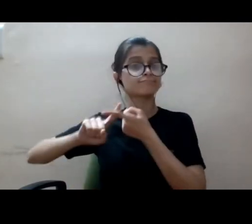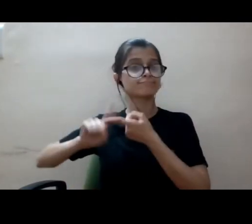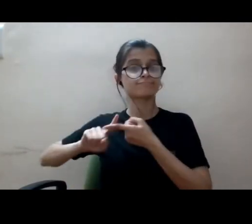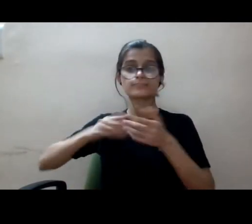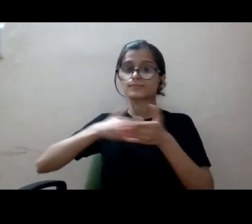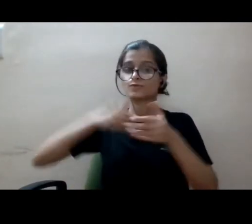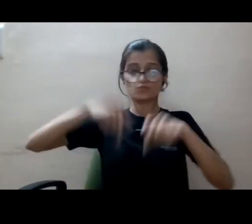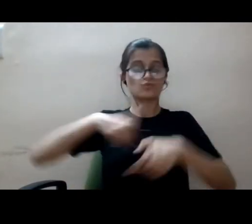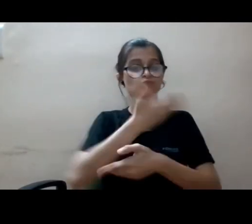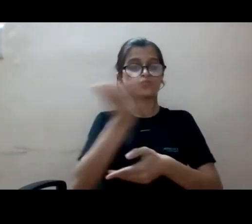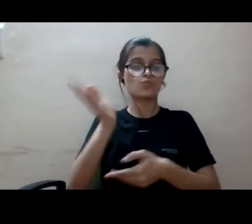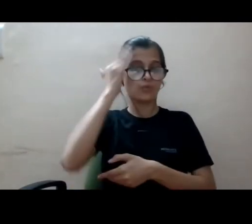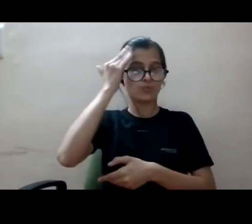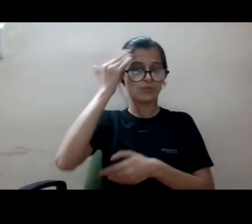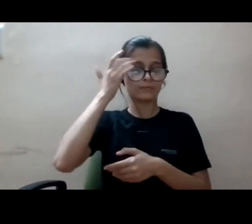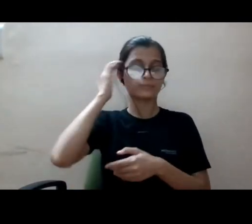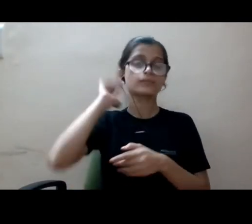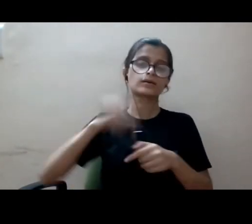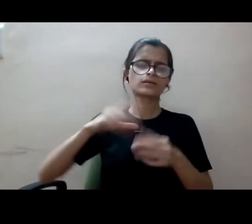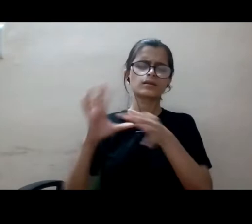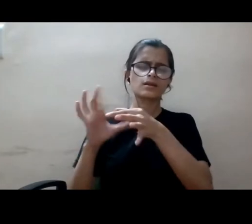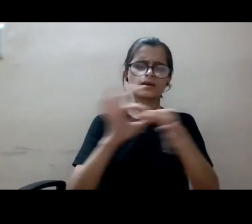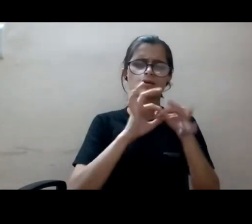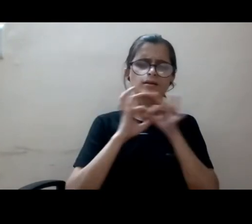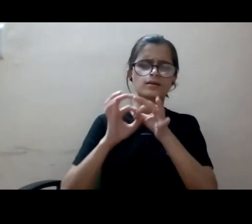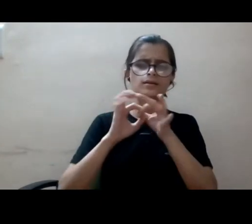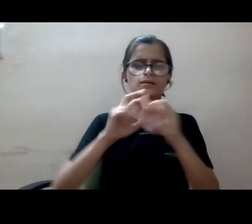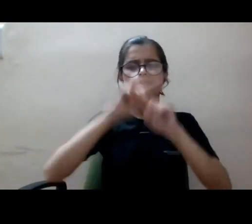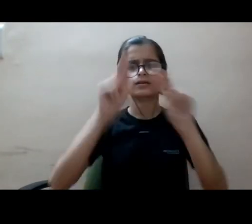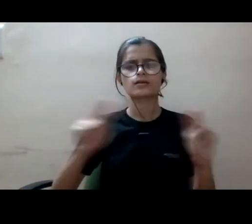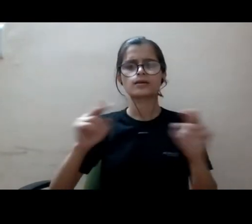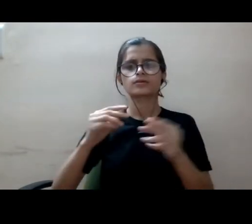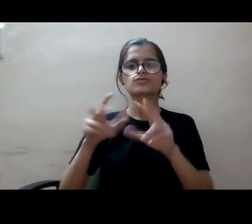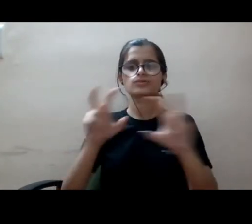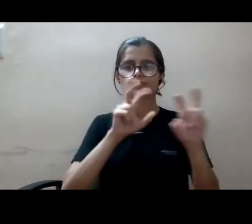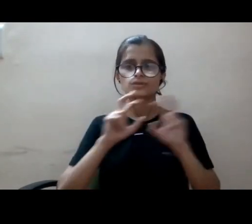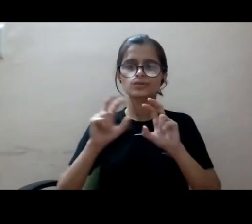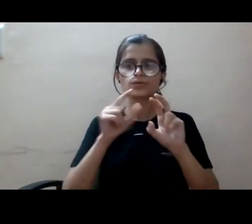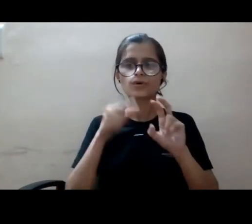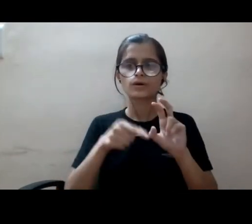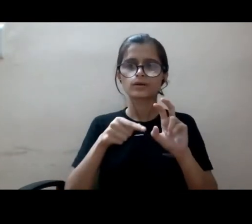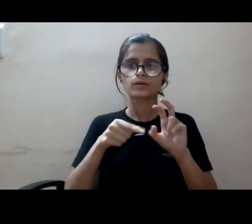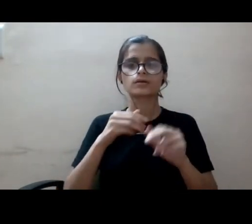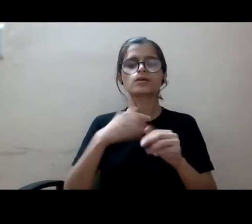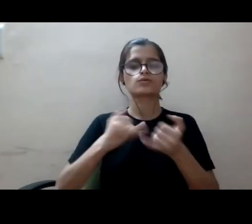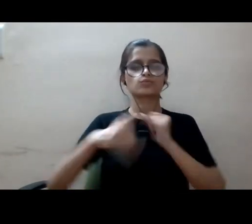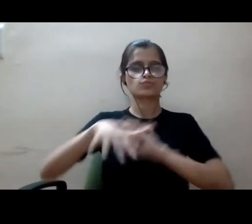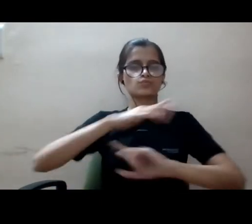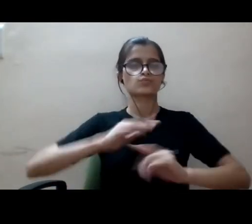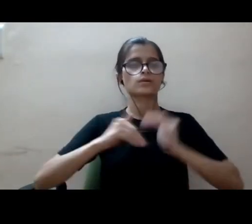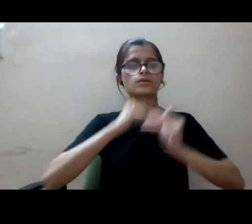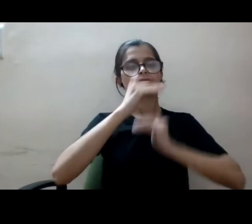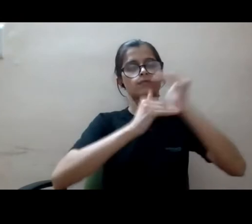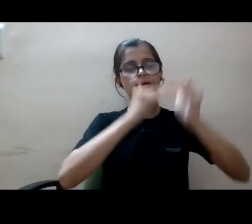day, intrinsically linked with international security, social cohesion, and development.